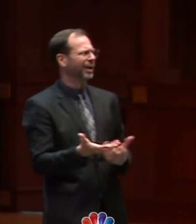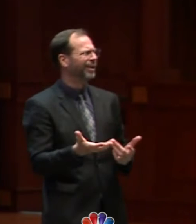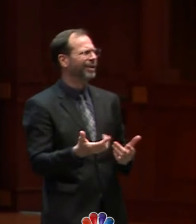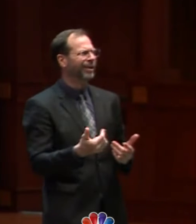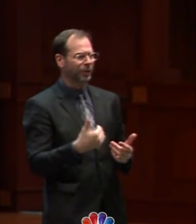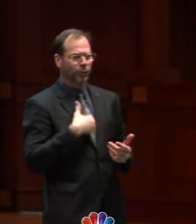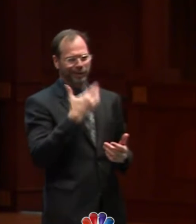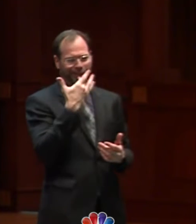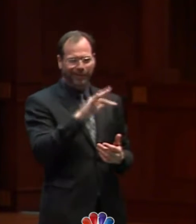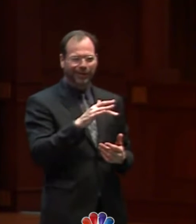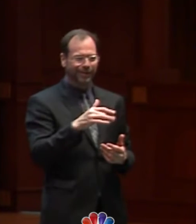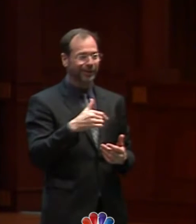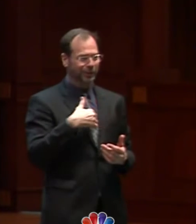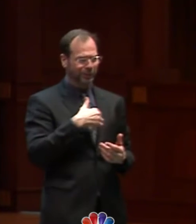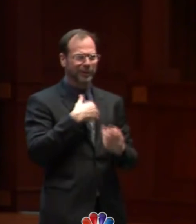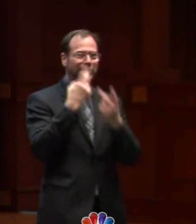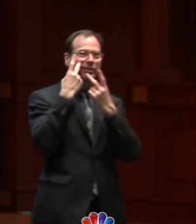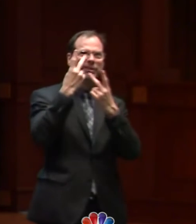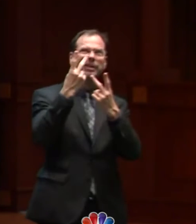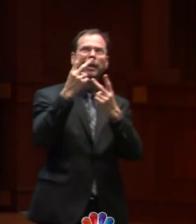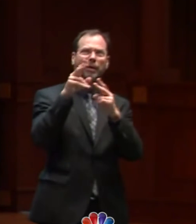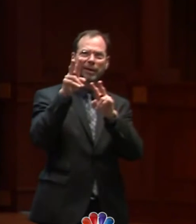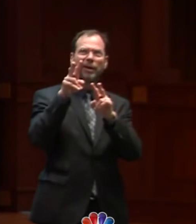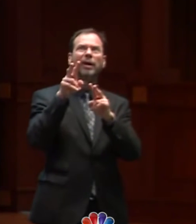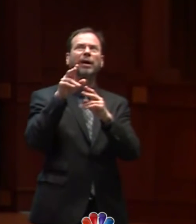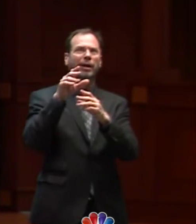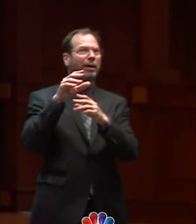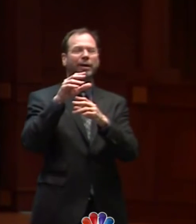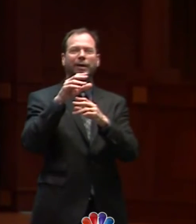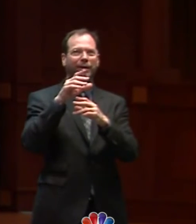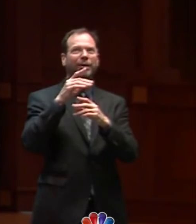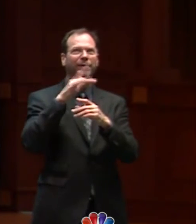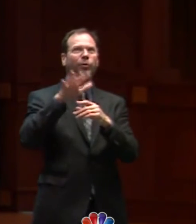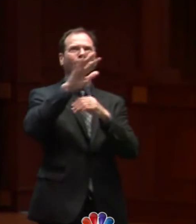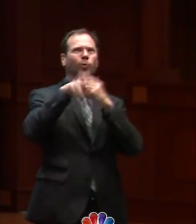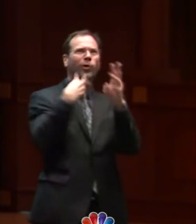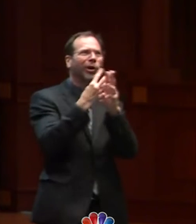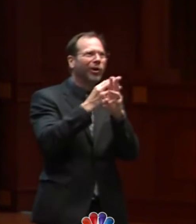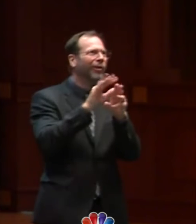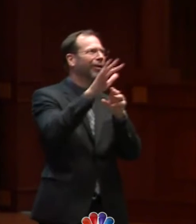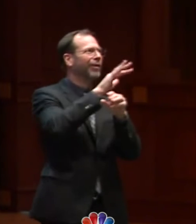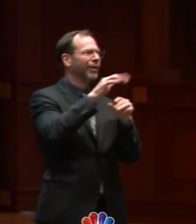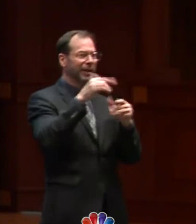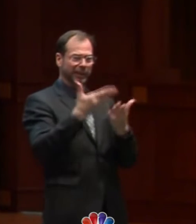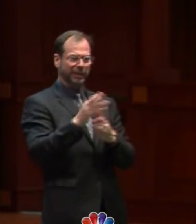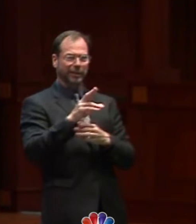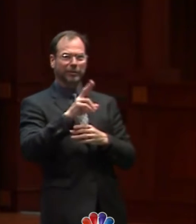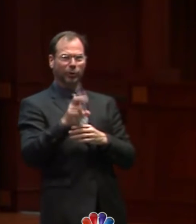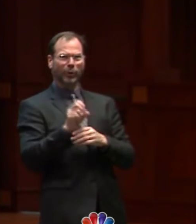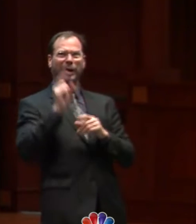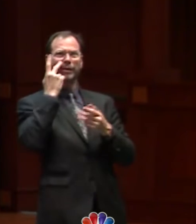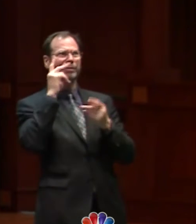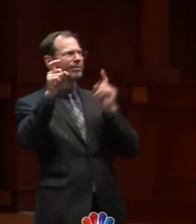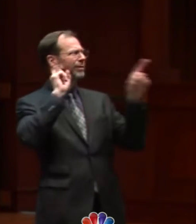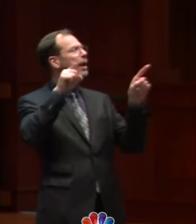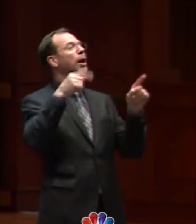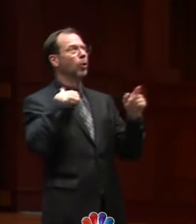that we're seeing what's going on elsewhere across the world and in our own country, and it has given us that opportunity to,